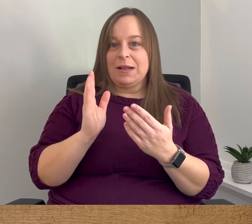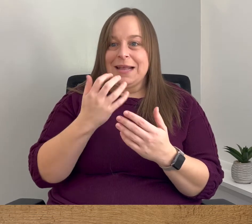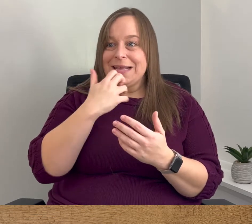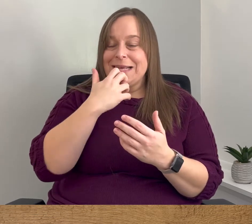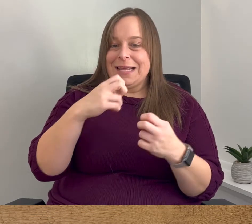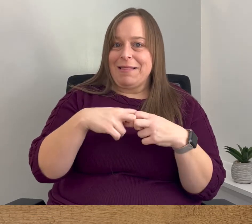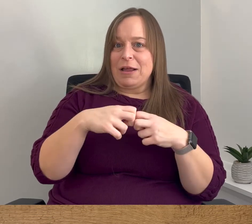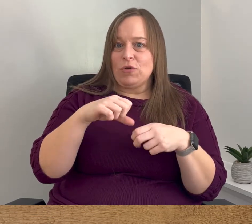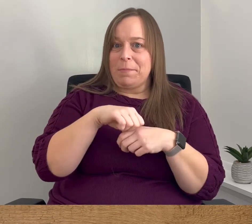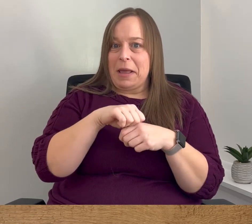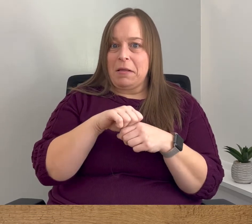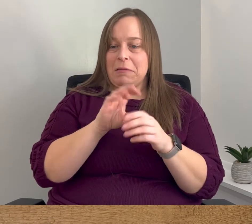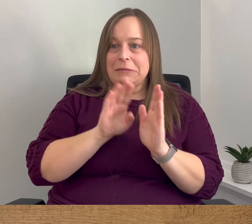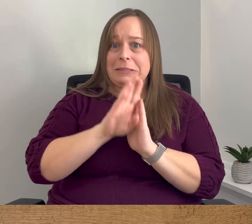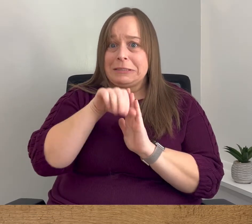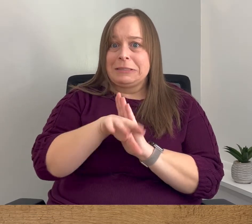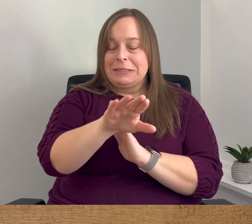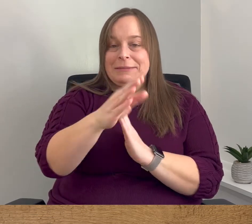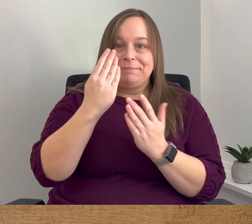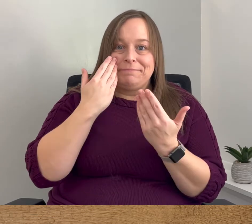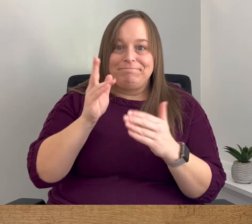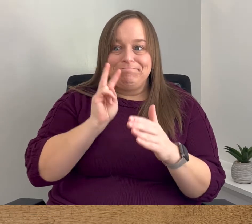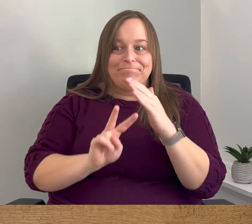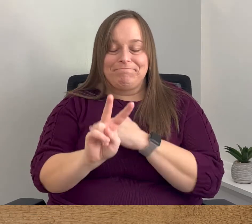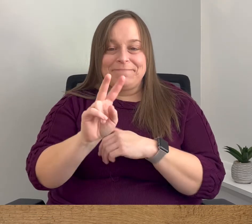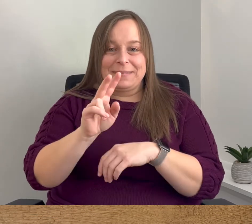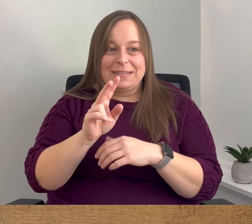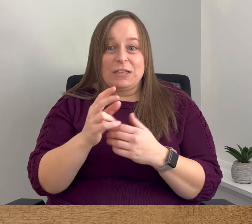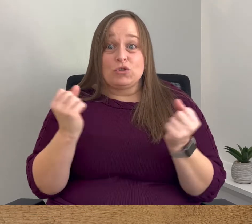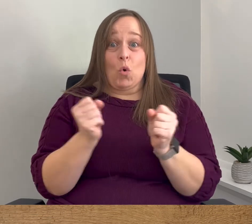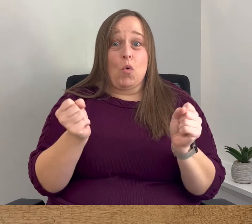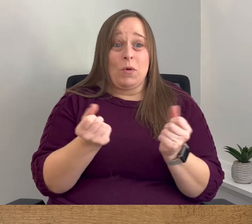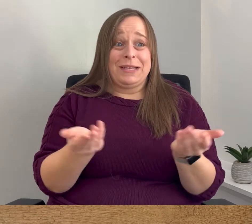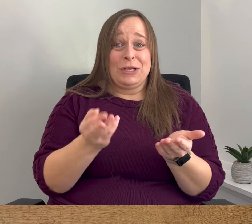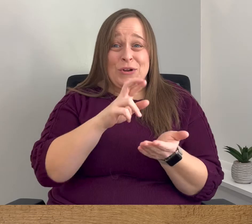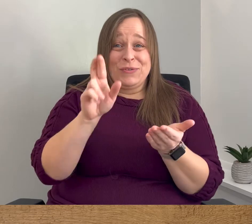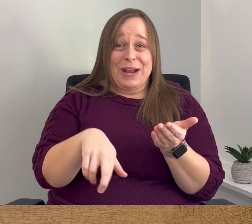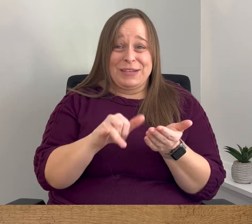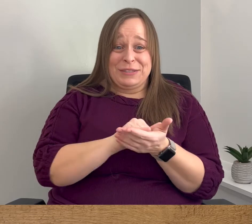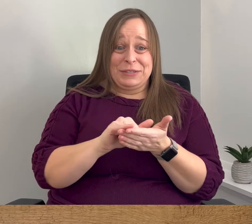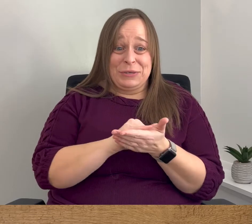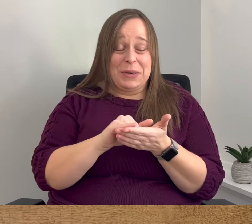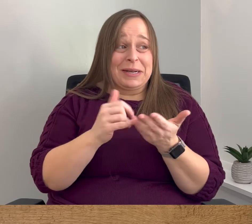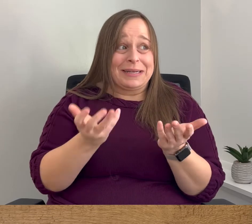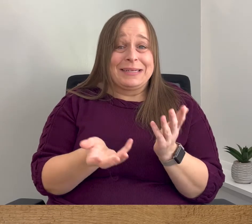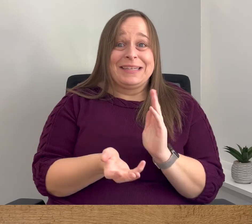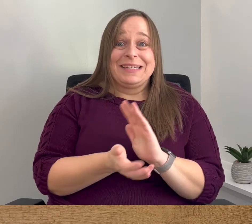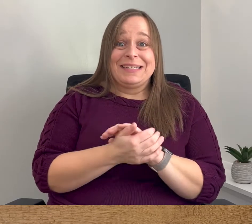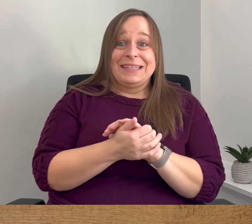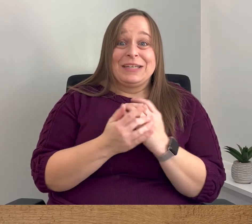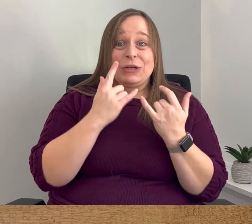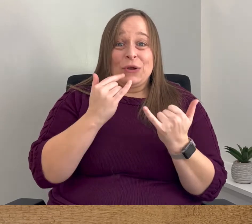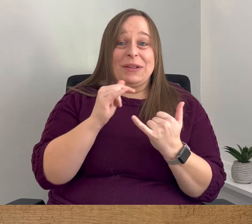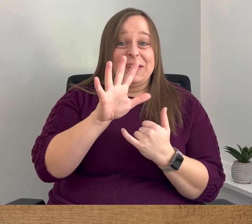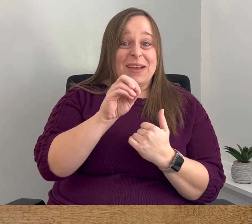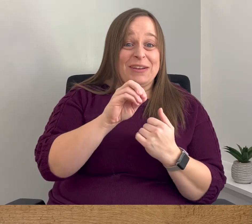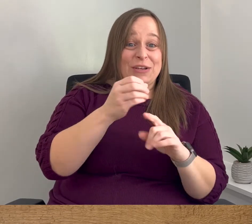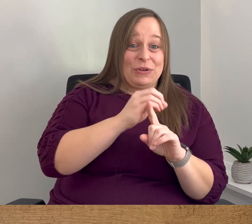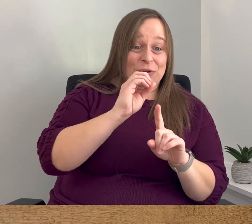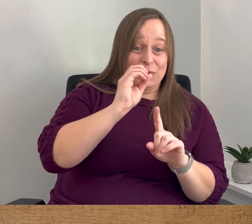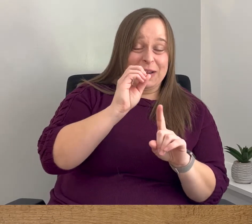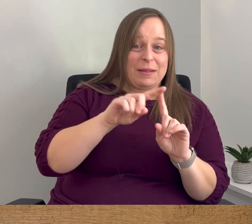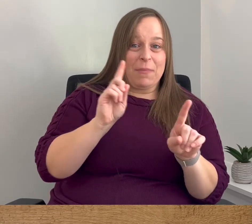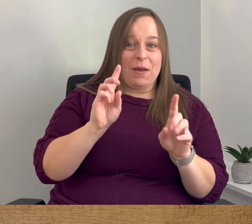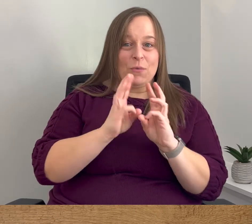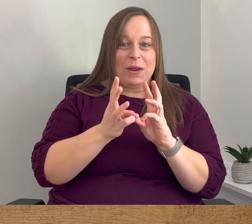know where our heat and electric bill is going to be at. It's pretty cold here in Rochester, New York. Currently it's